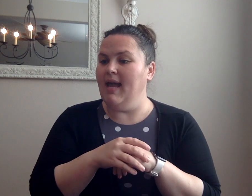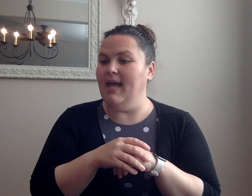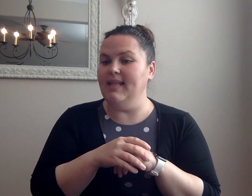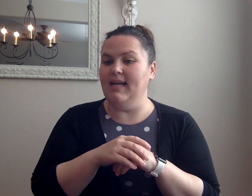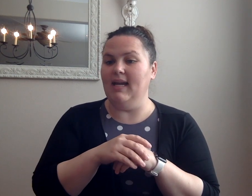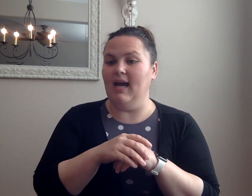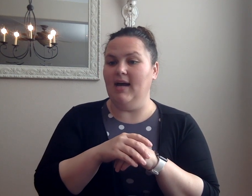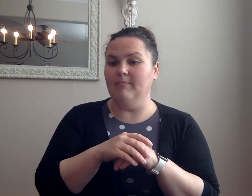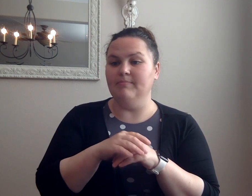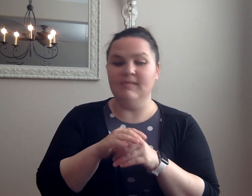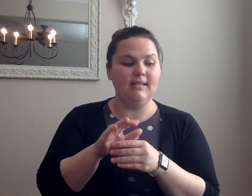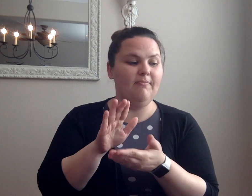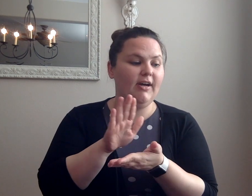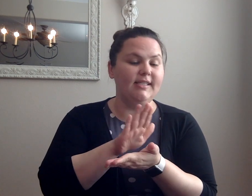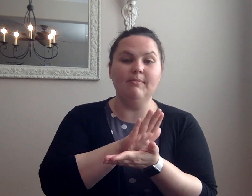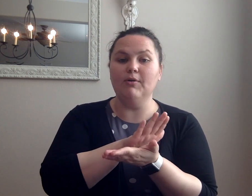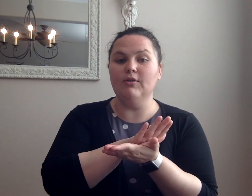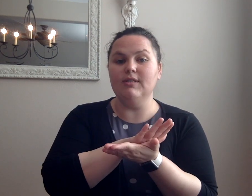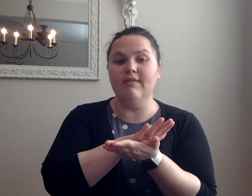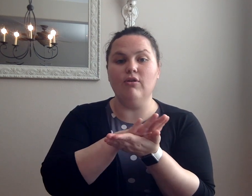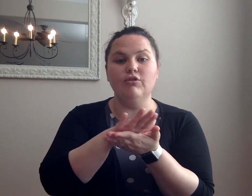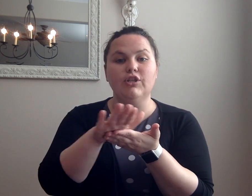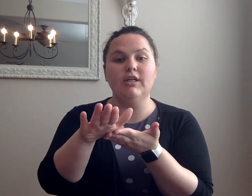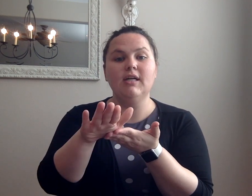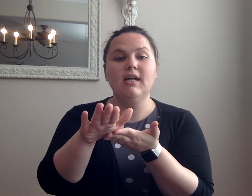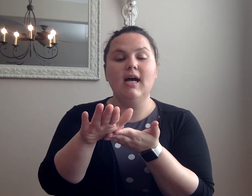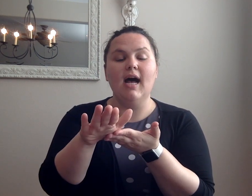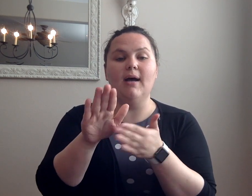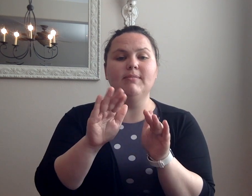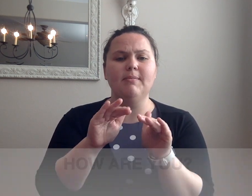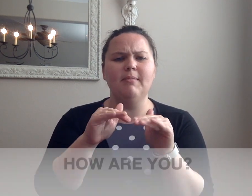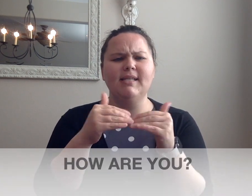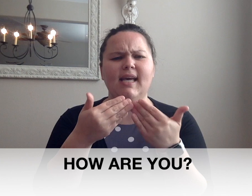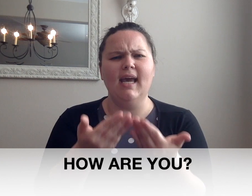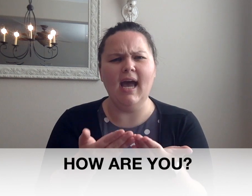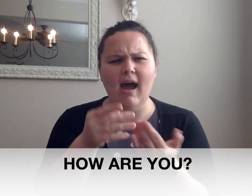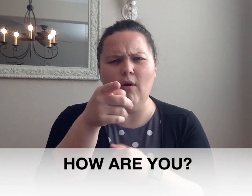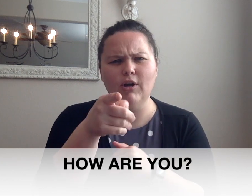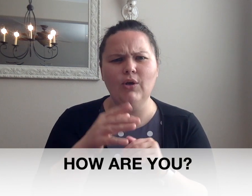And then some very simple deaf culture. Somebody might say, how are you?